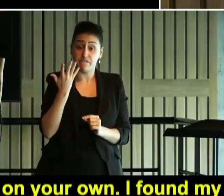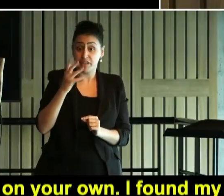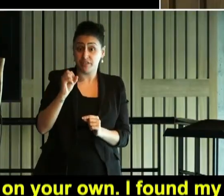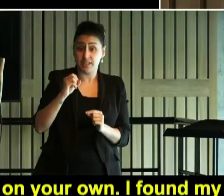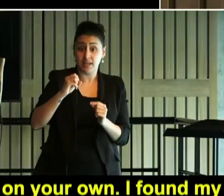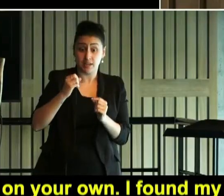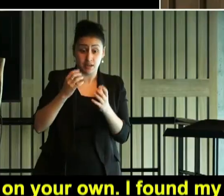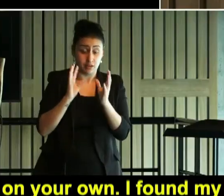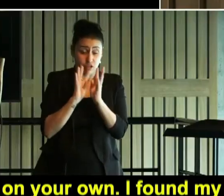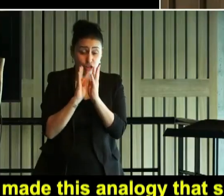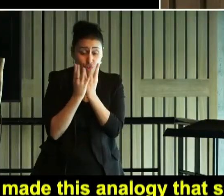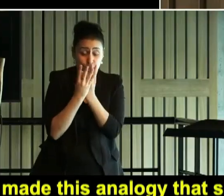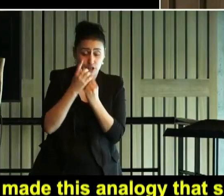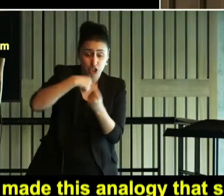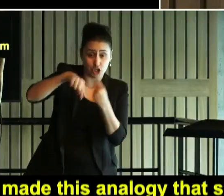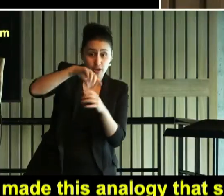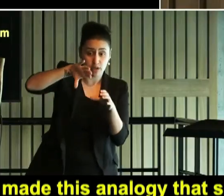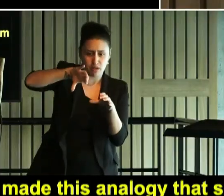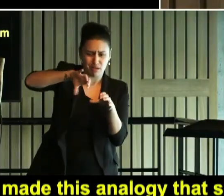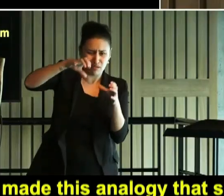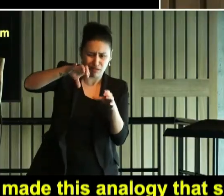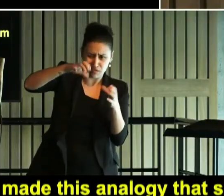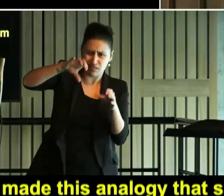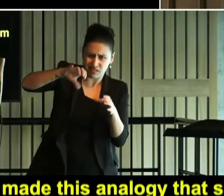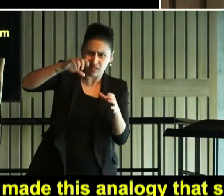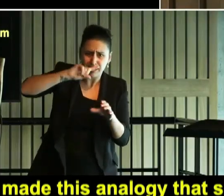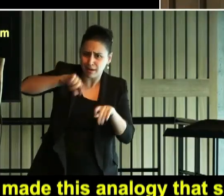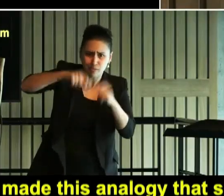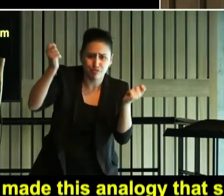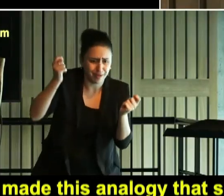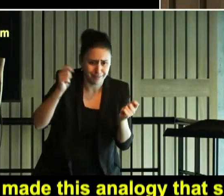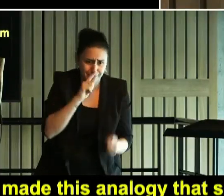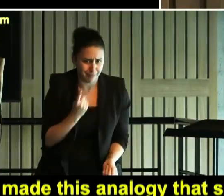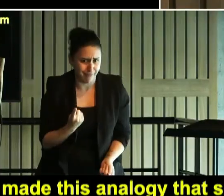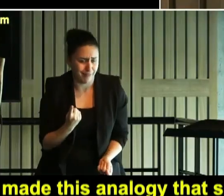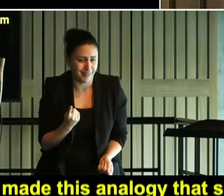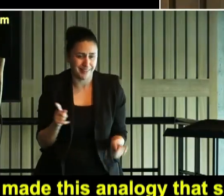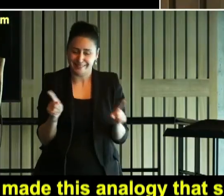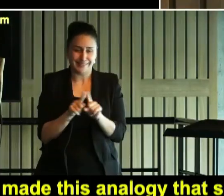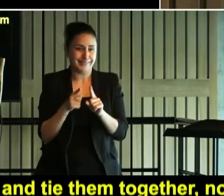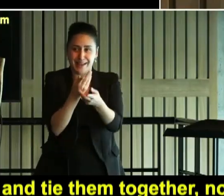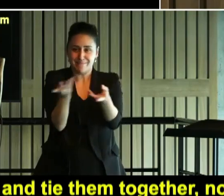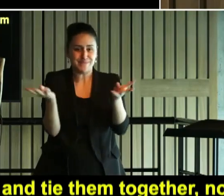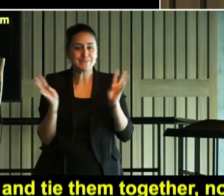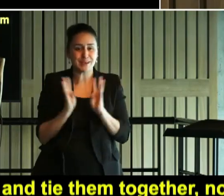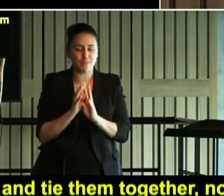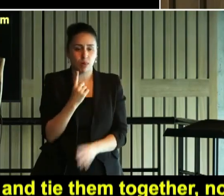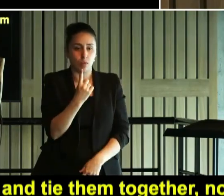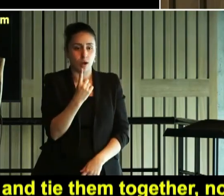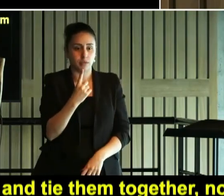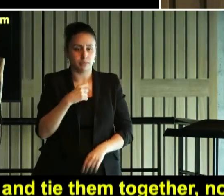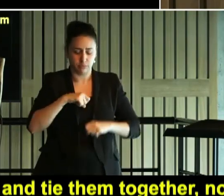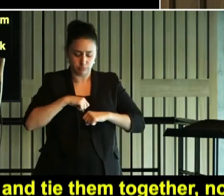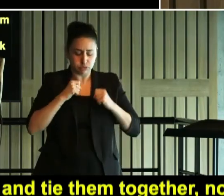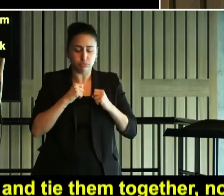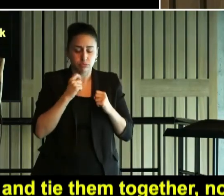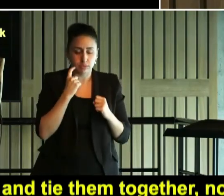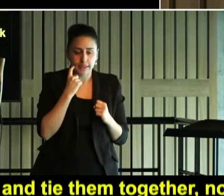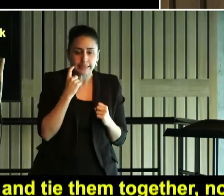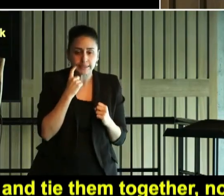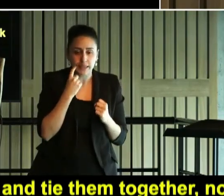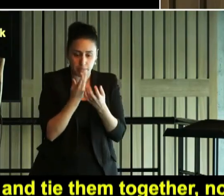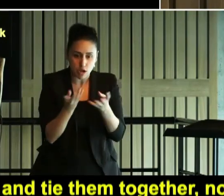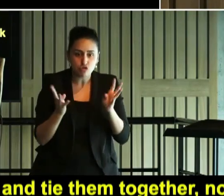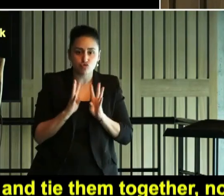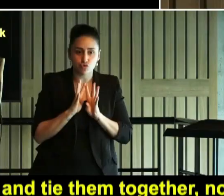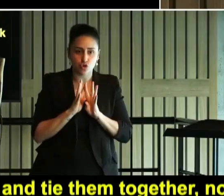going overseas and finding things and doing art, and what can I do as an advocate? Find your tribe, work as a group, get that backup, get that support. And I